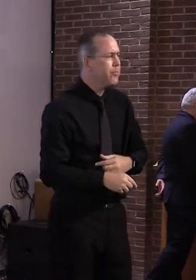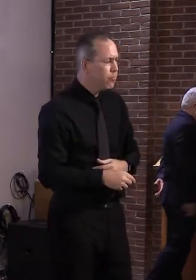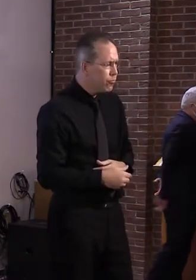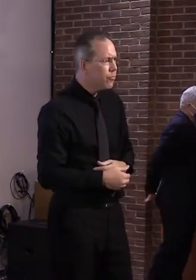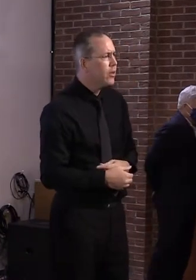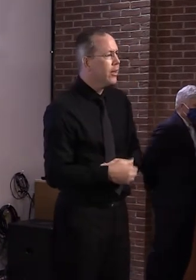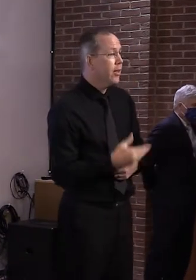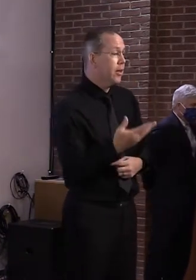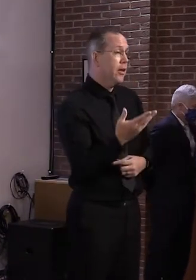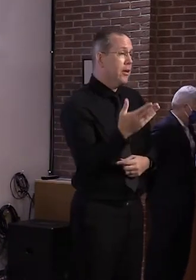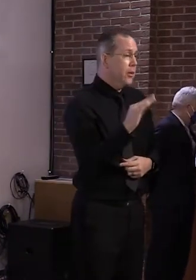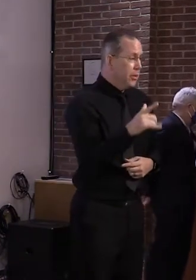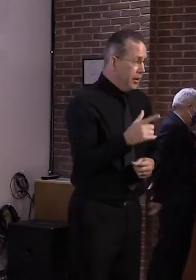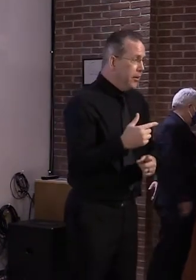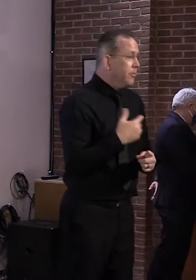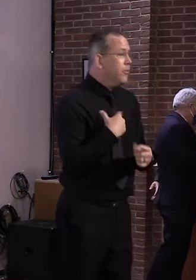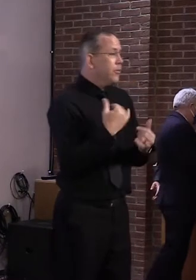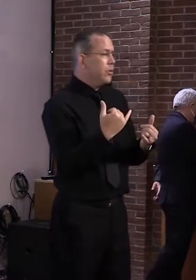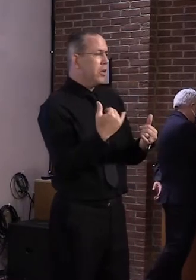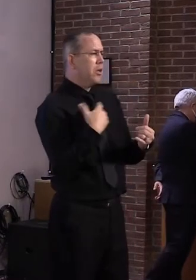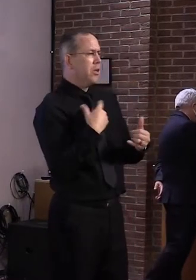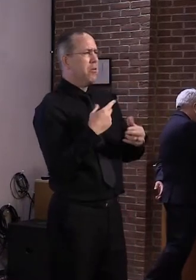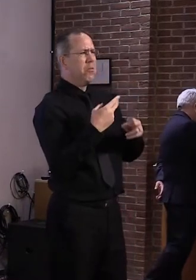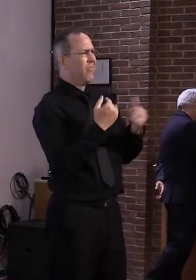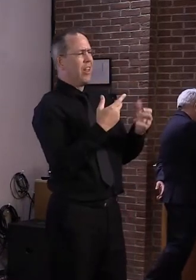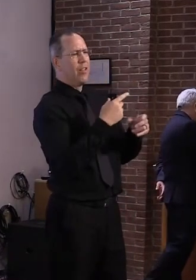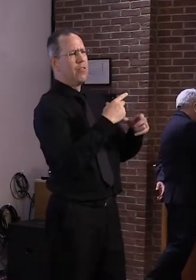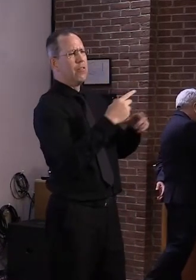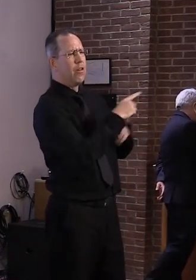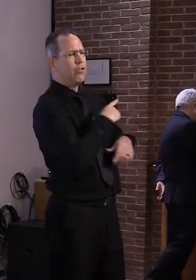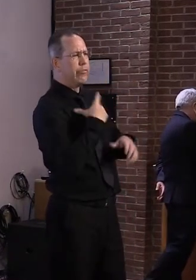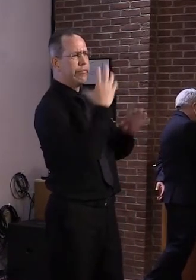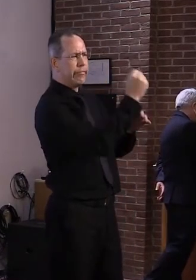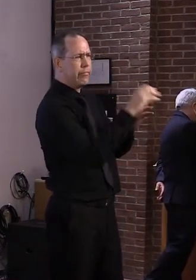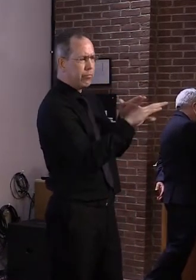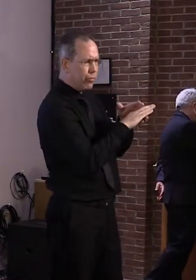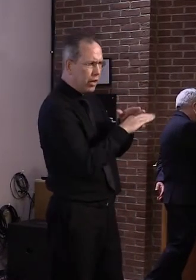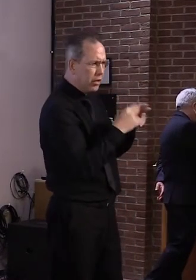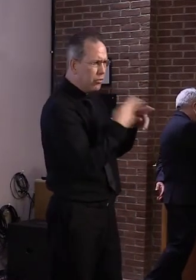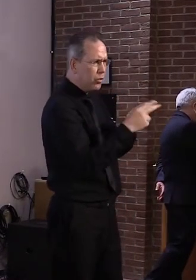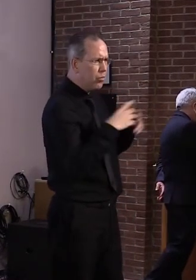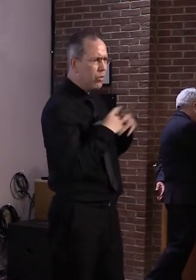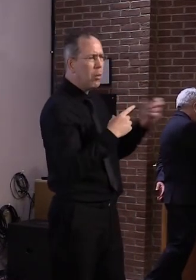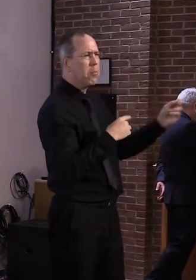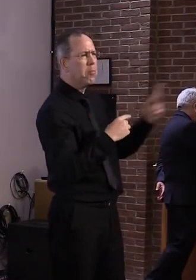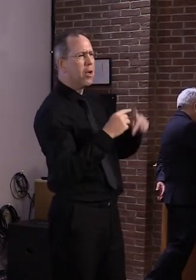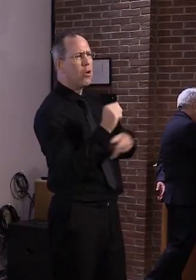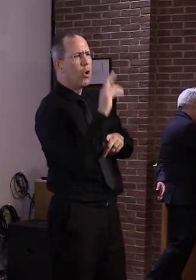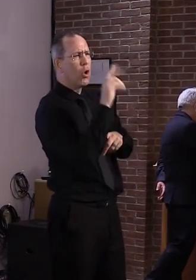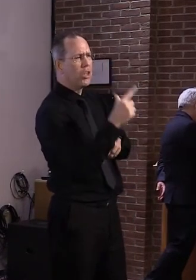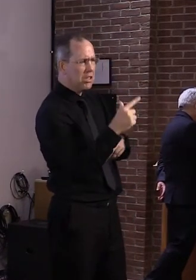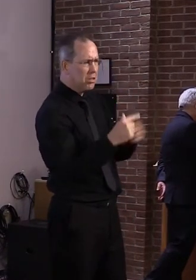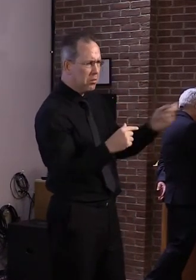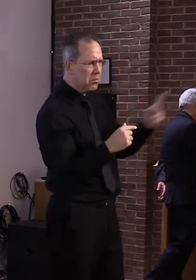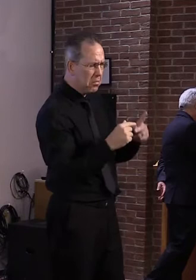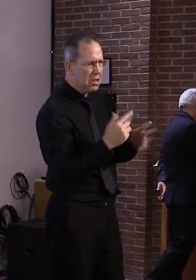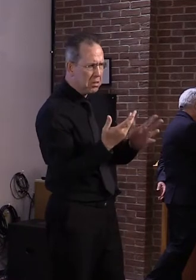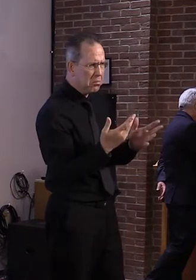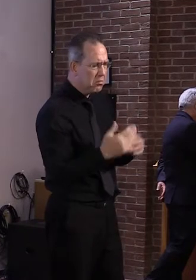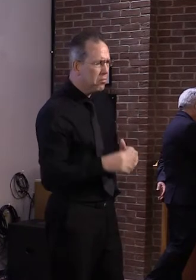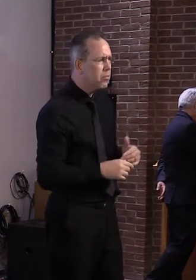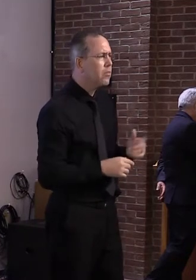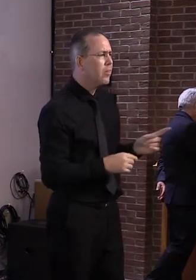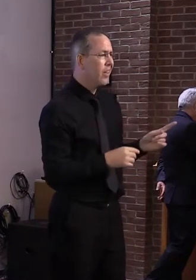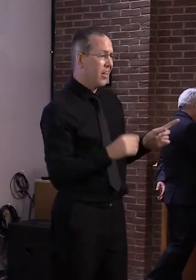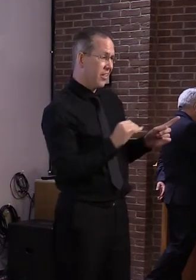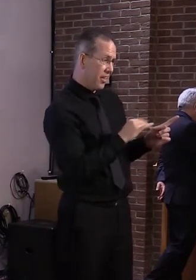August, and then we'll go back and take a look at what the next three quarters of the year are going to look at. We'll be able to present